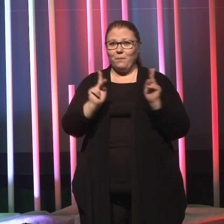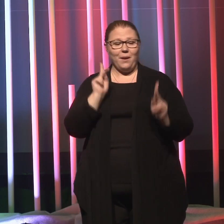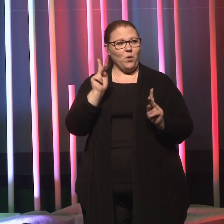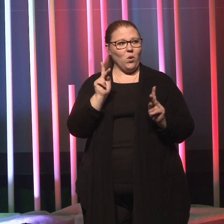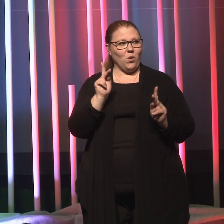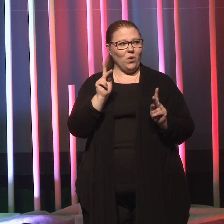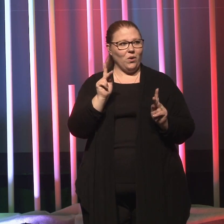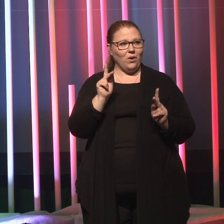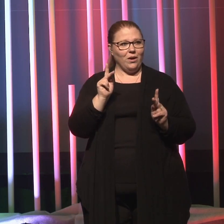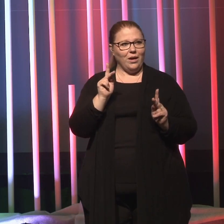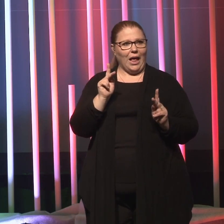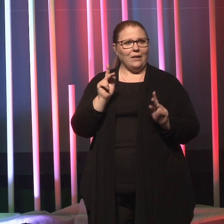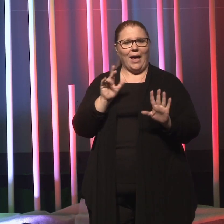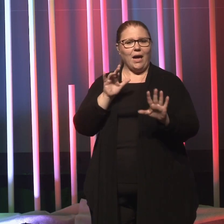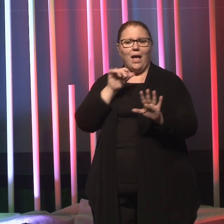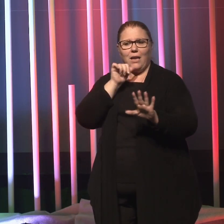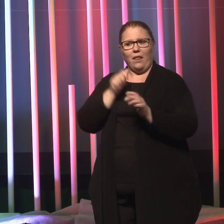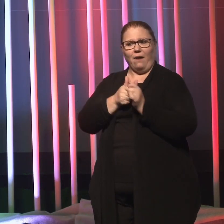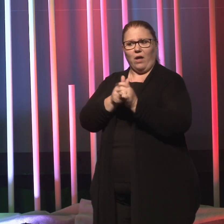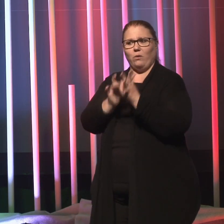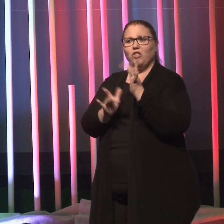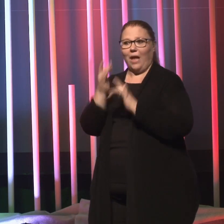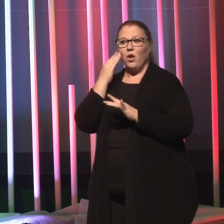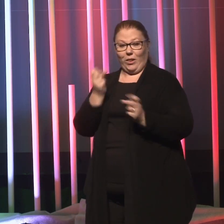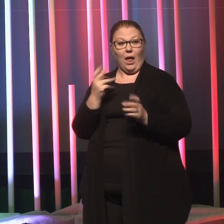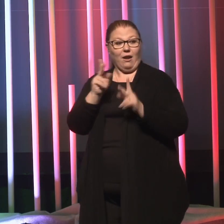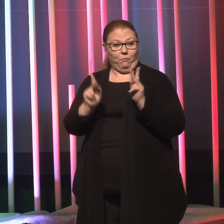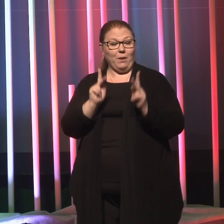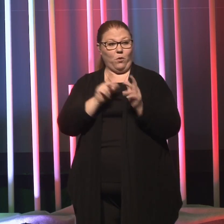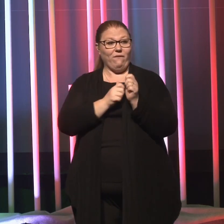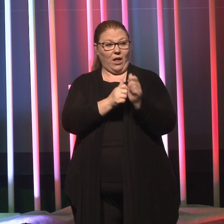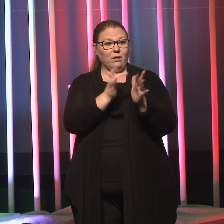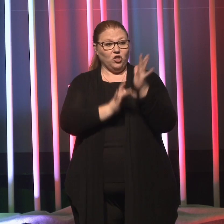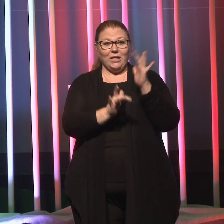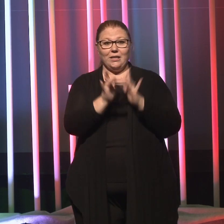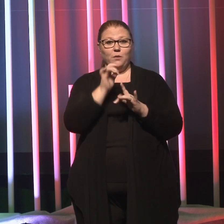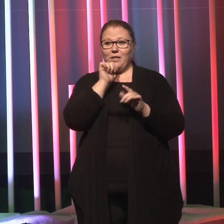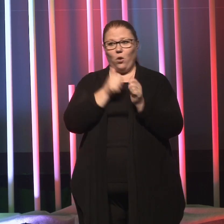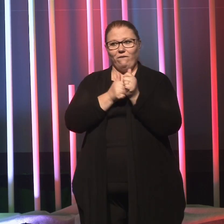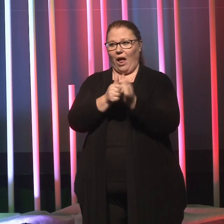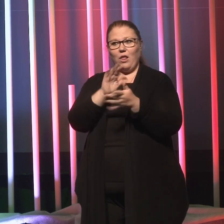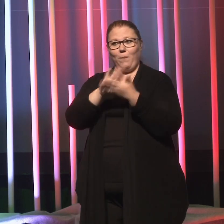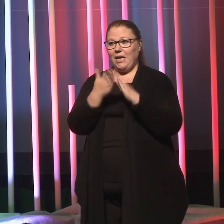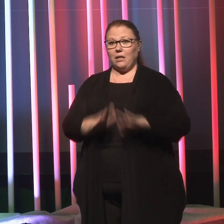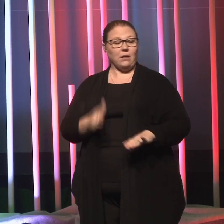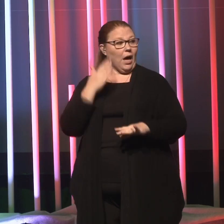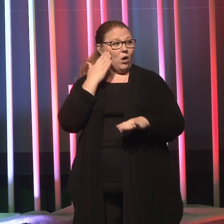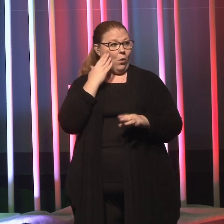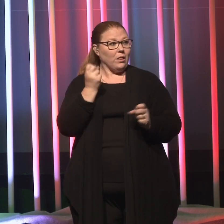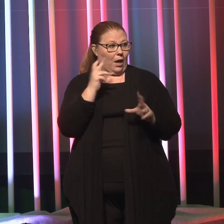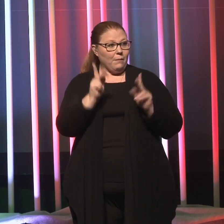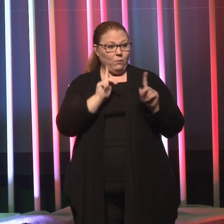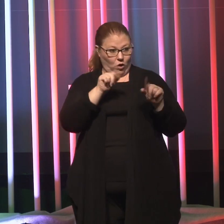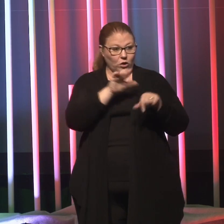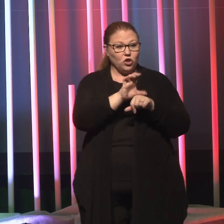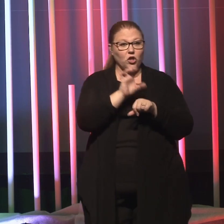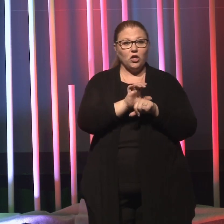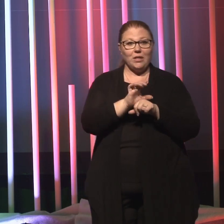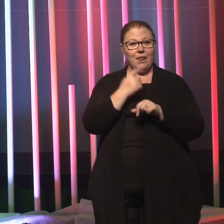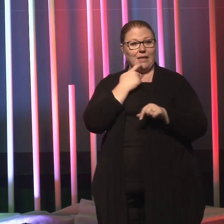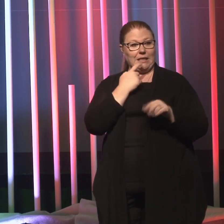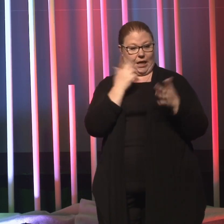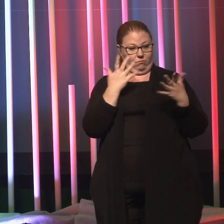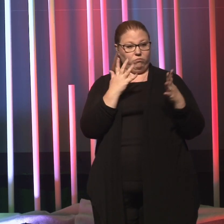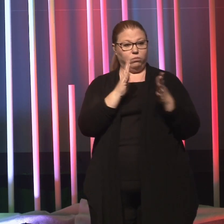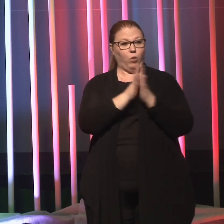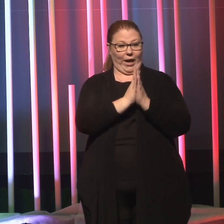not that they follow Jesus, because I know a lot of people that follow Jesus but don't follow the path to peace. I know a lot of people that go to church and a lot of people that have said a prayer,